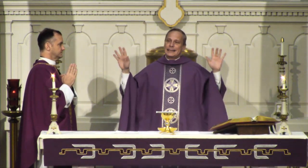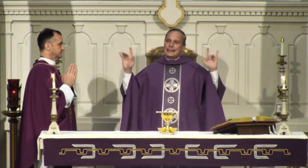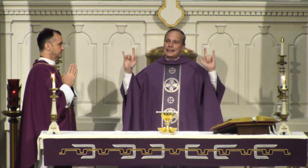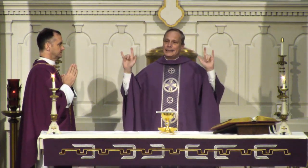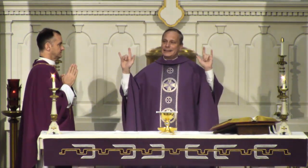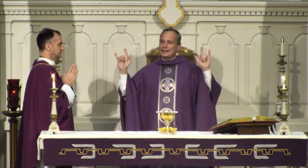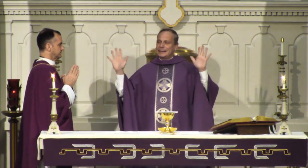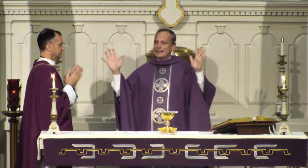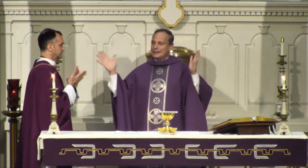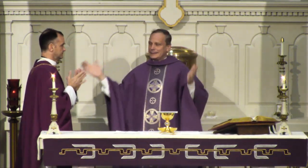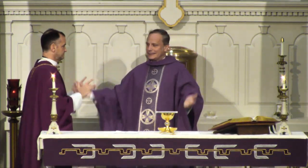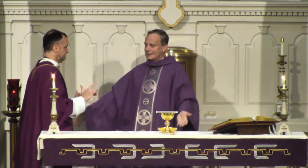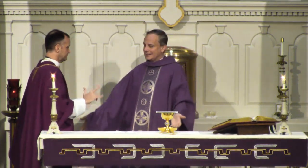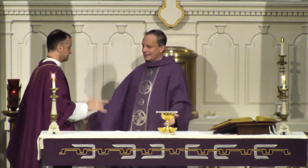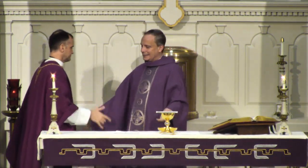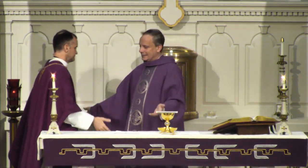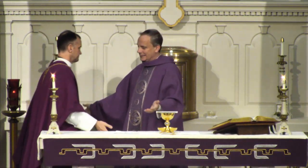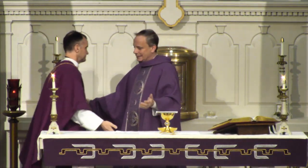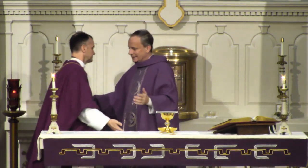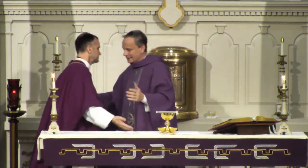peace.